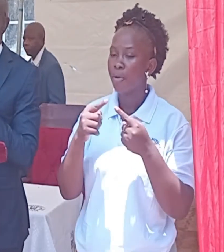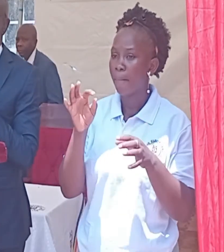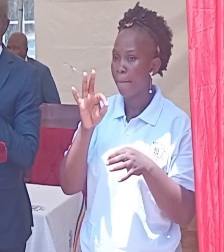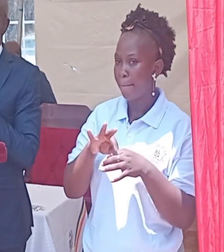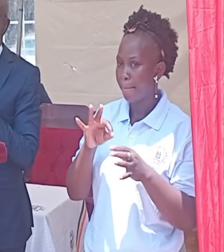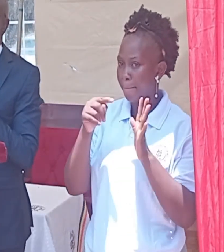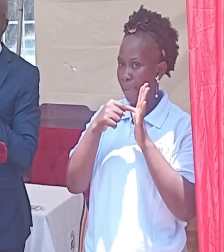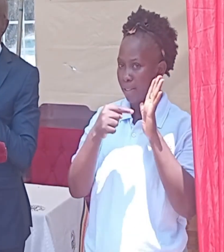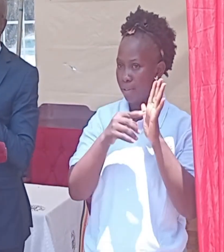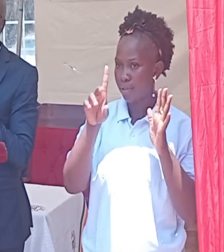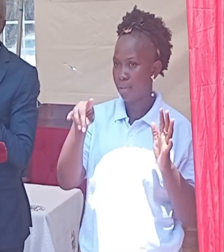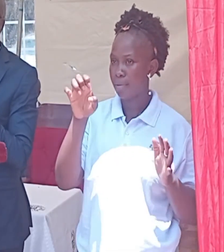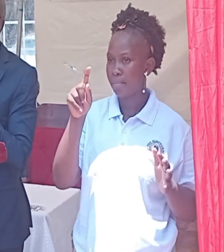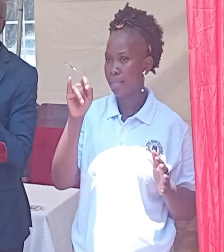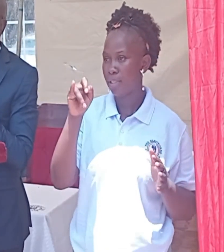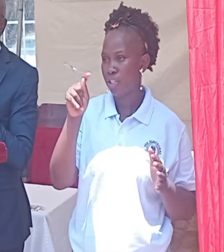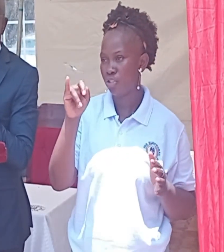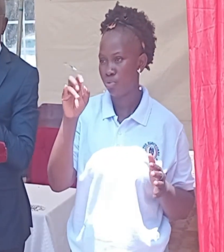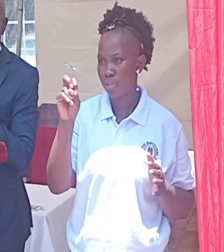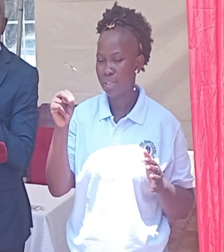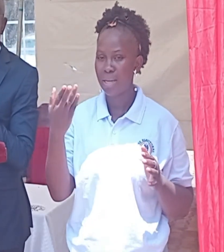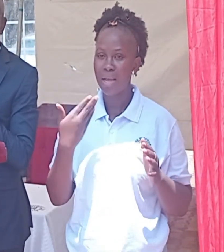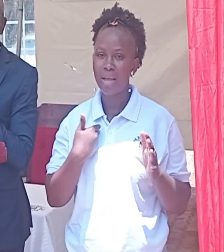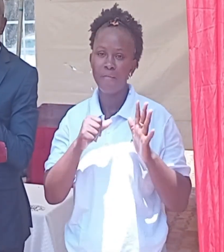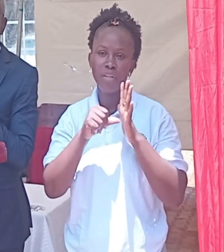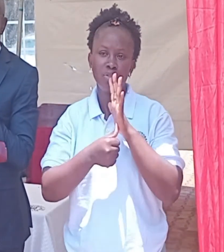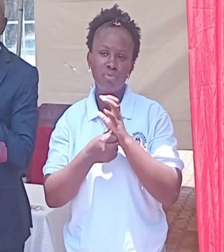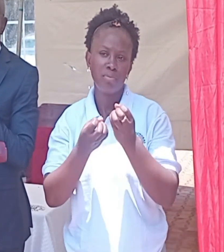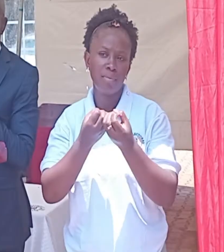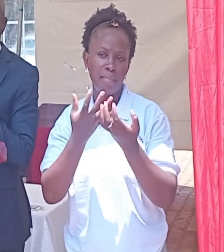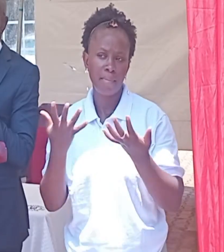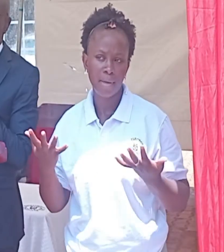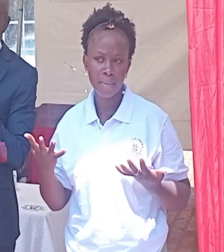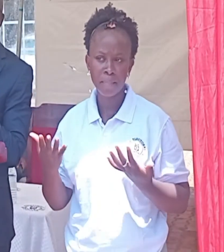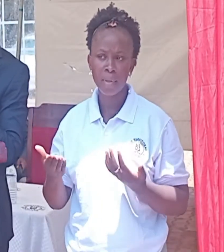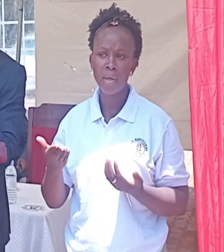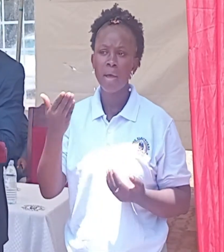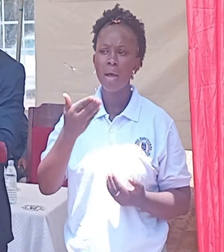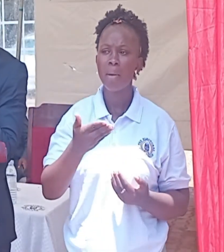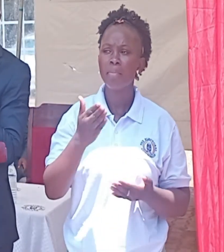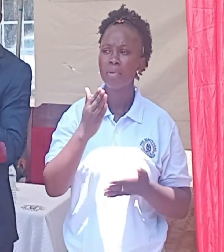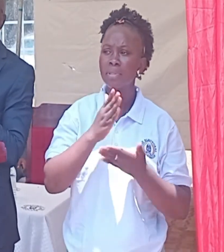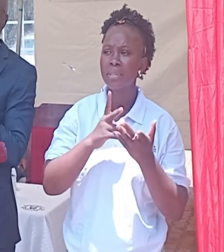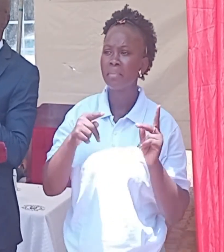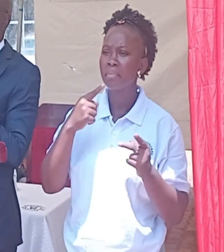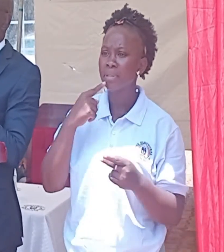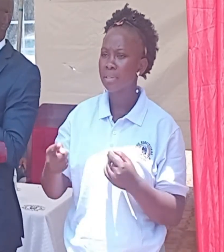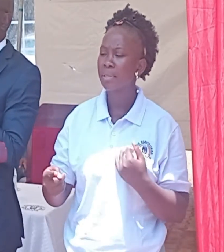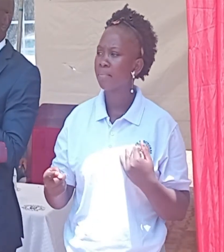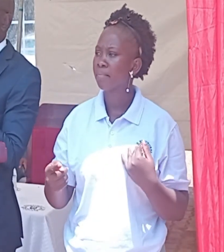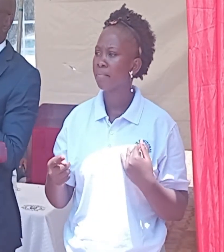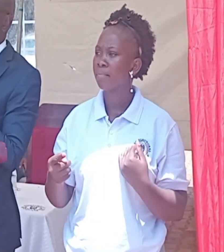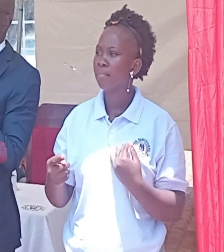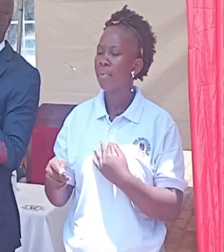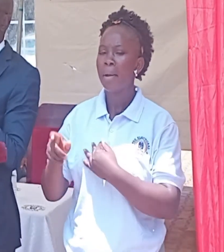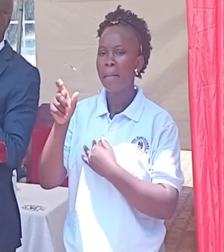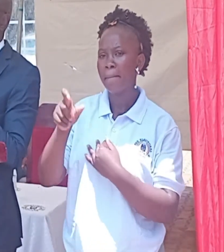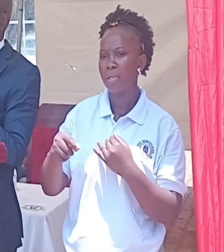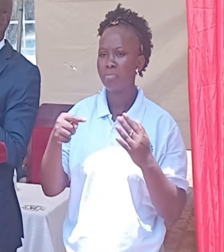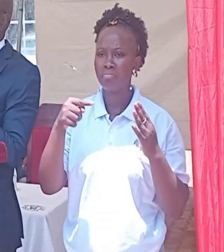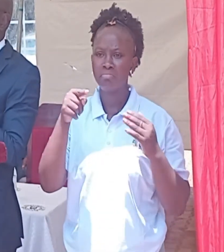petitions cover a range of issues. There are those who say so and